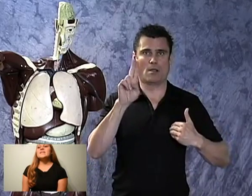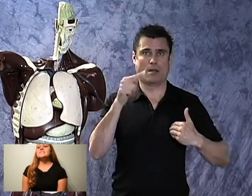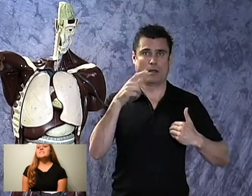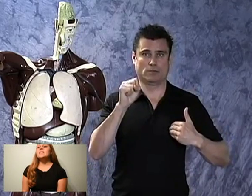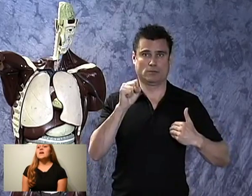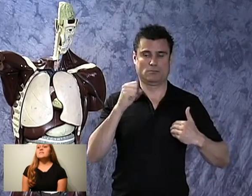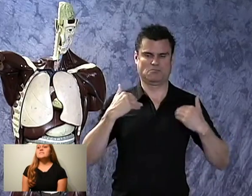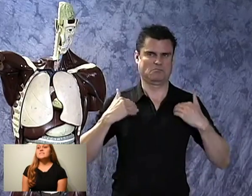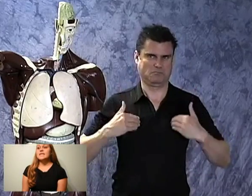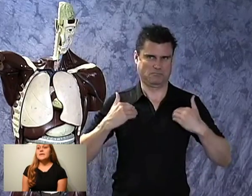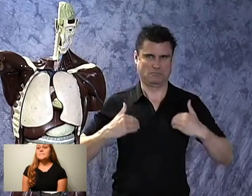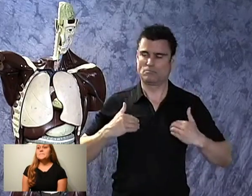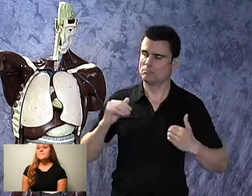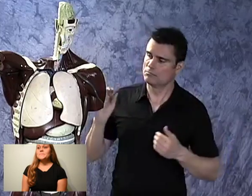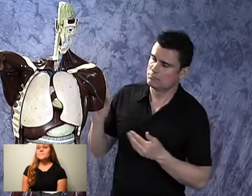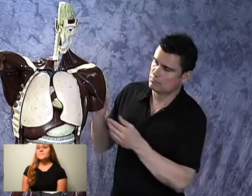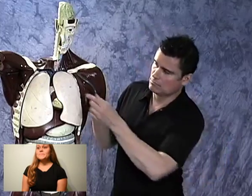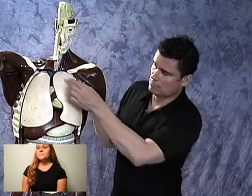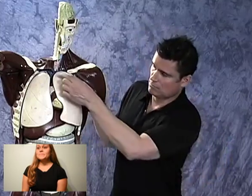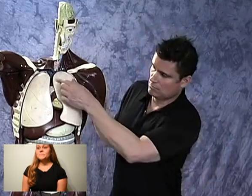We will discuss the lungs today.